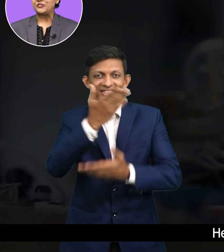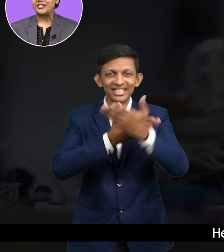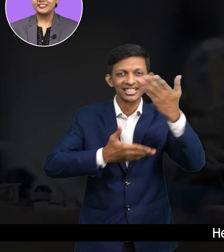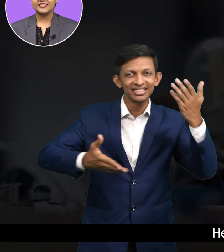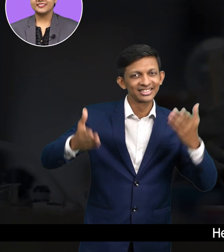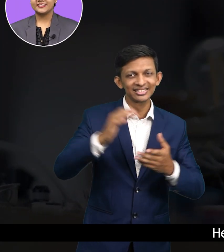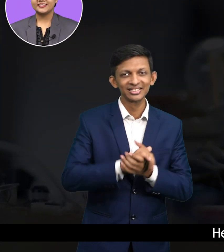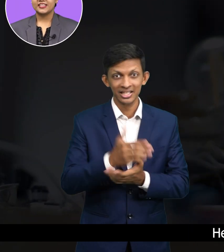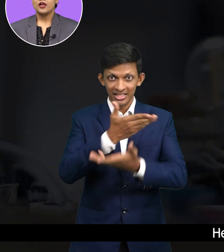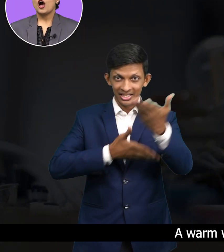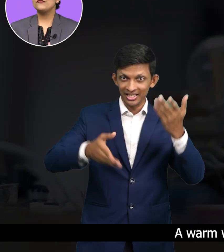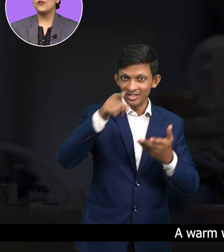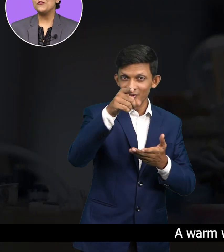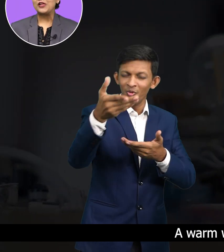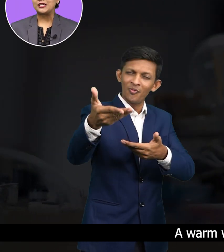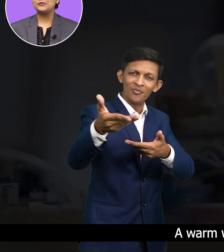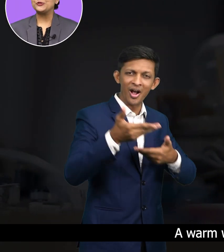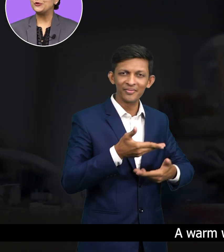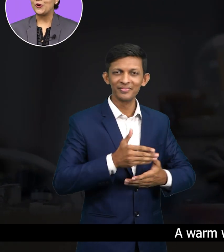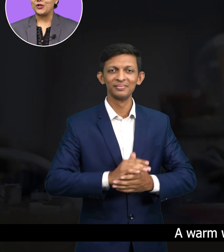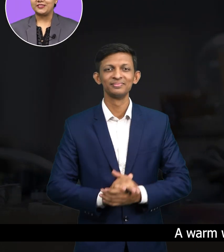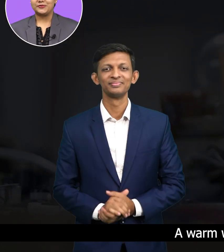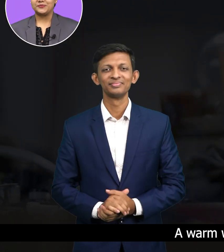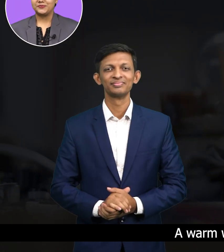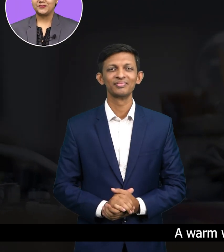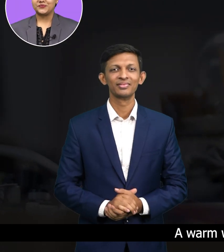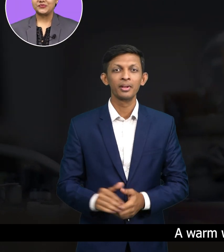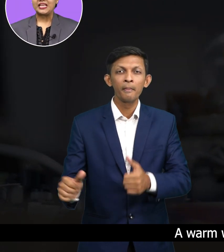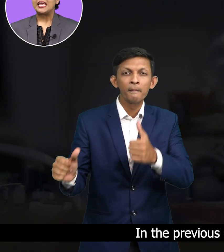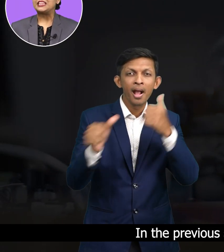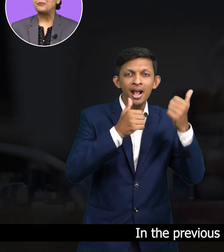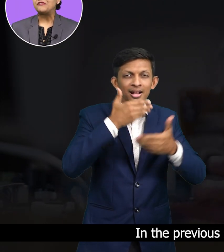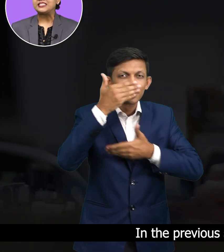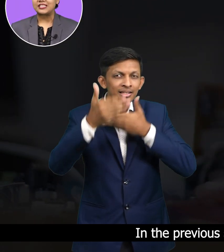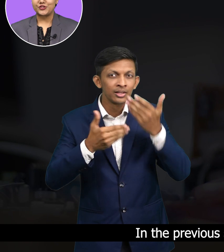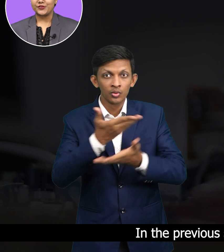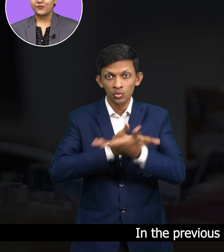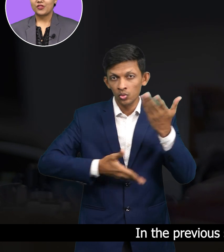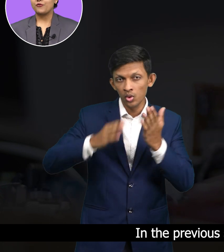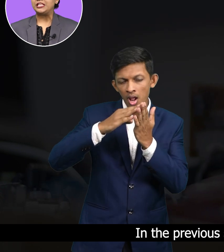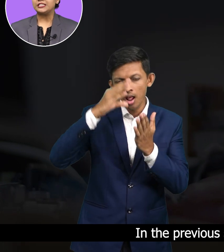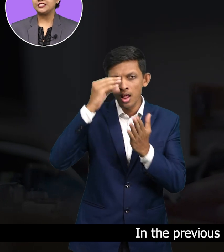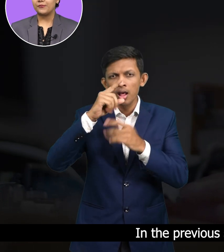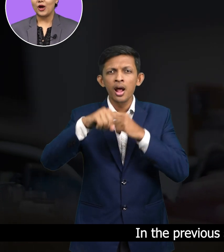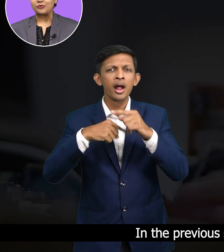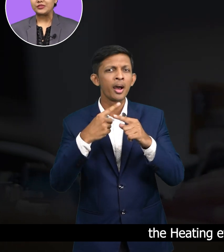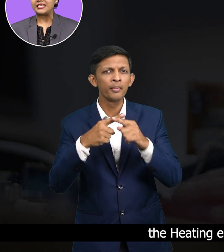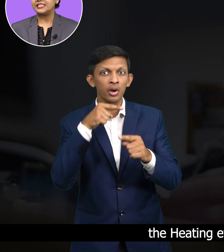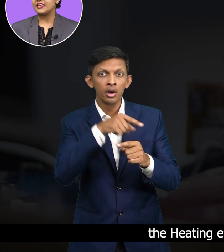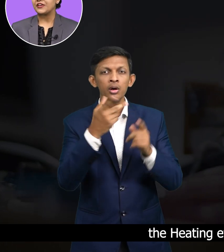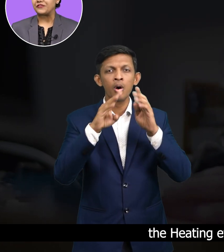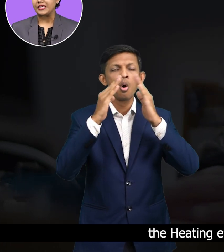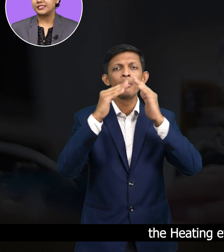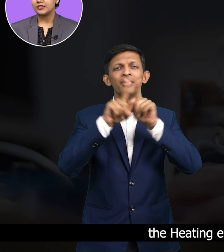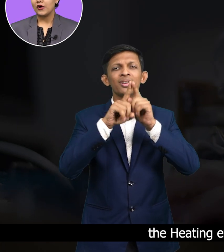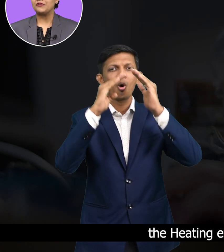Hello children, a warm welcome to you all. In the previous session, we learned about the